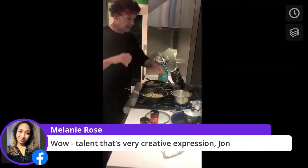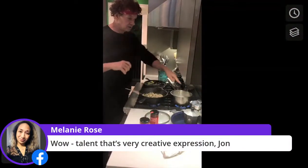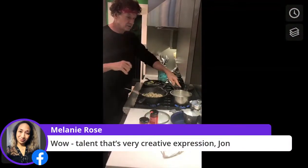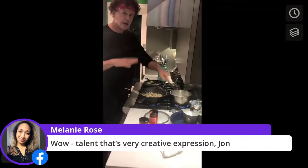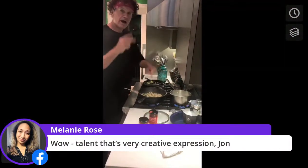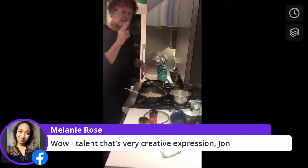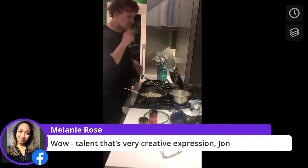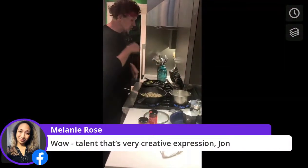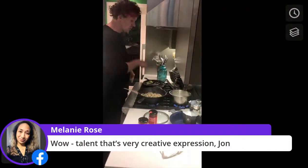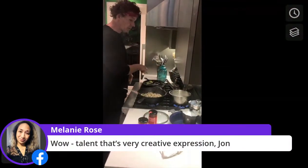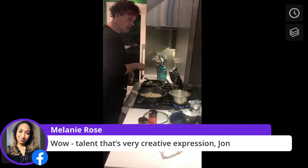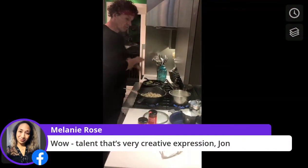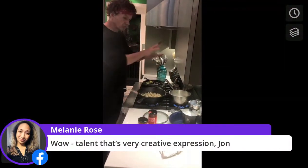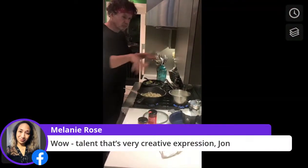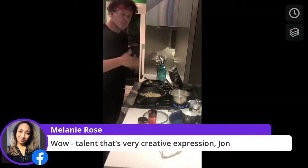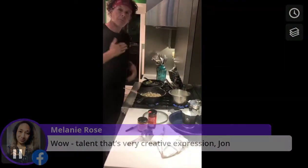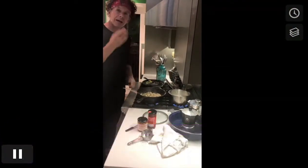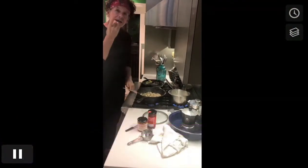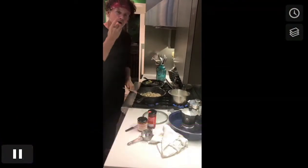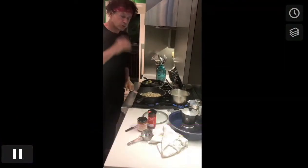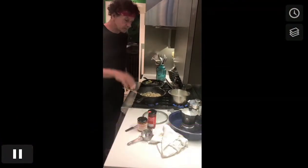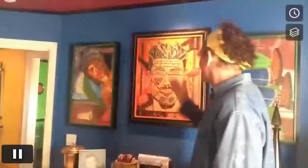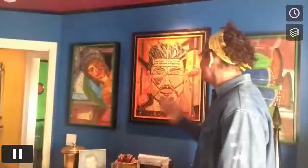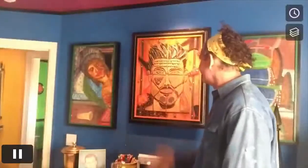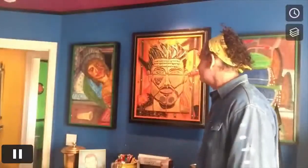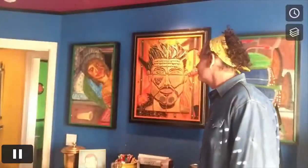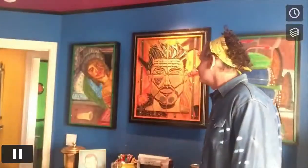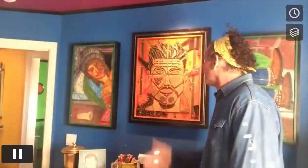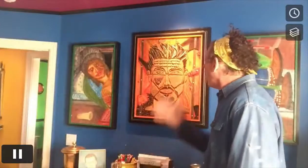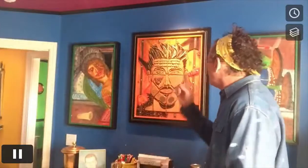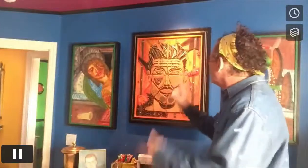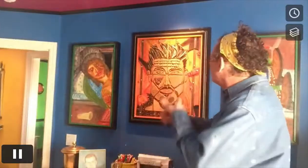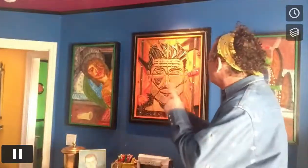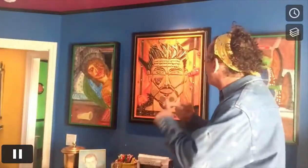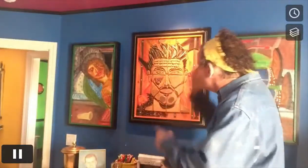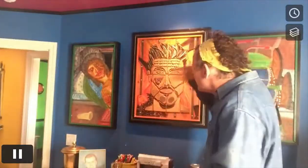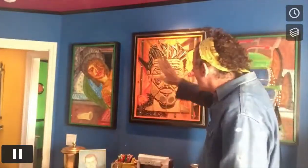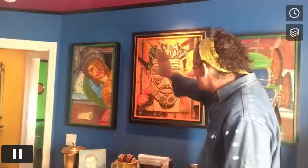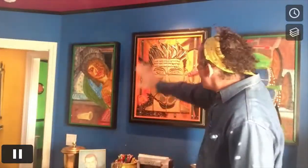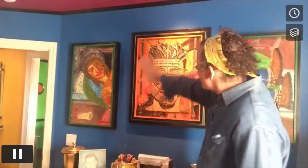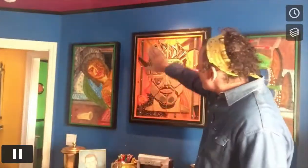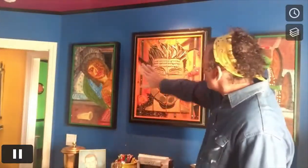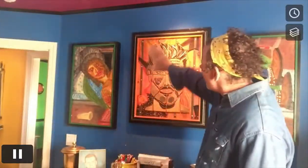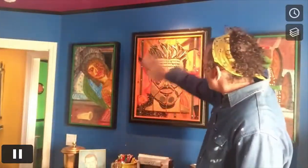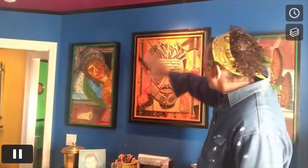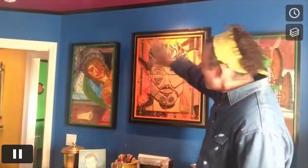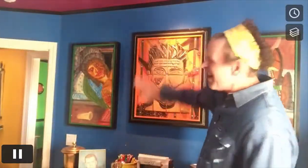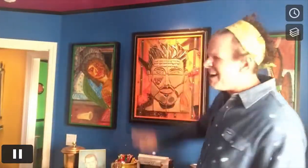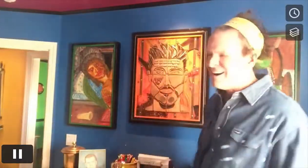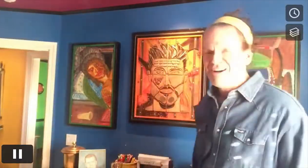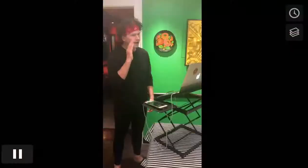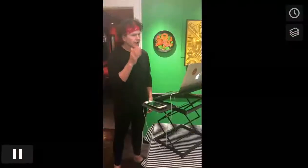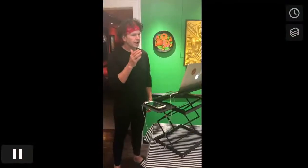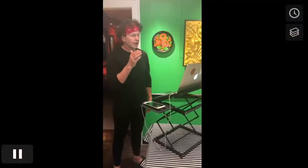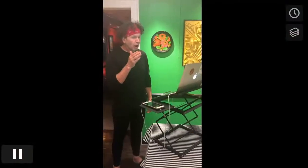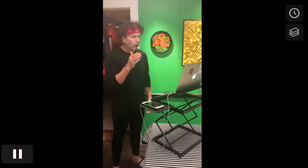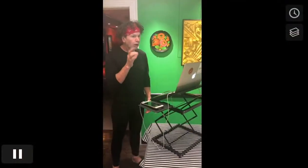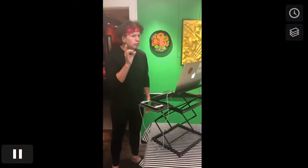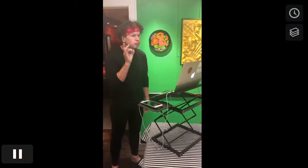I'm making rice. Have some vegetables. My dinner. Meet my friend. Gotta fix his hair a little bit.